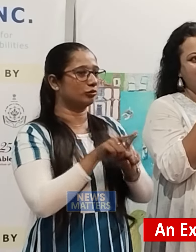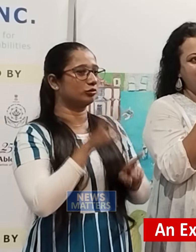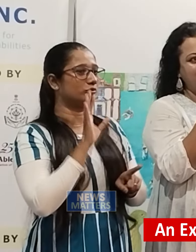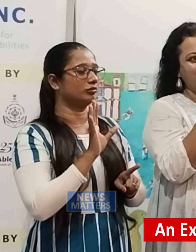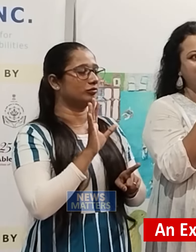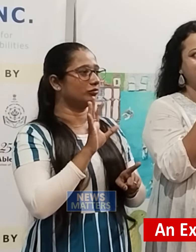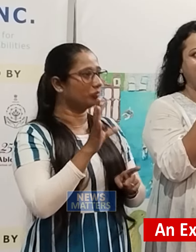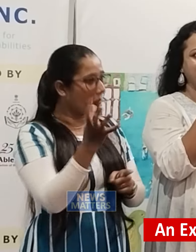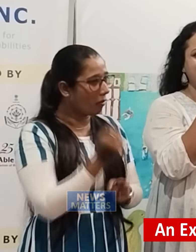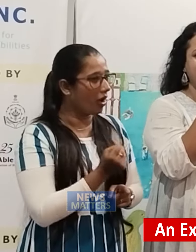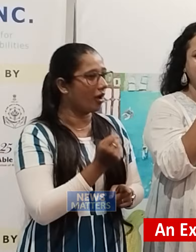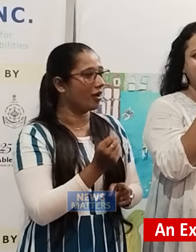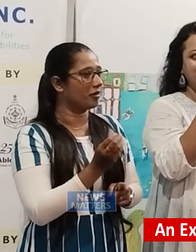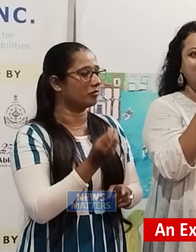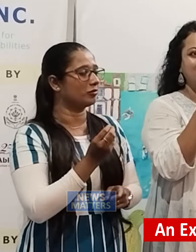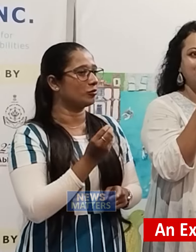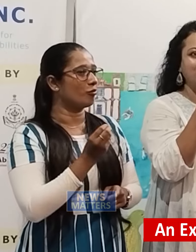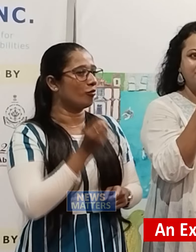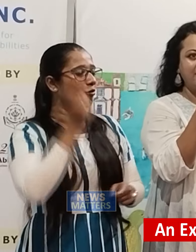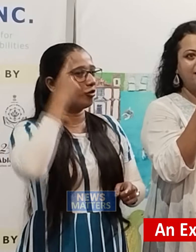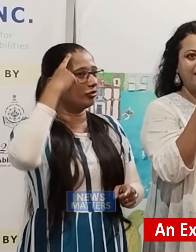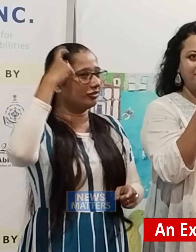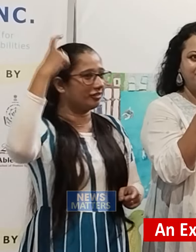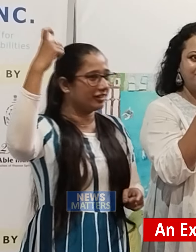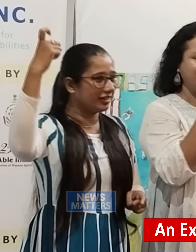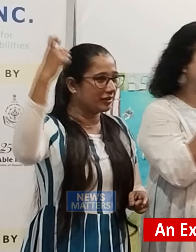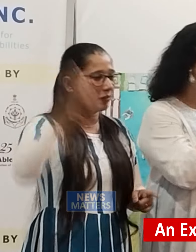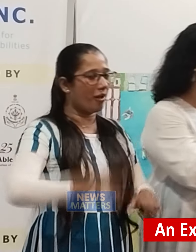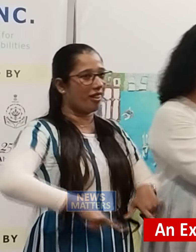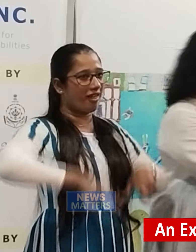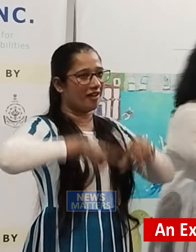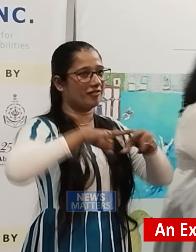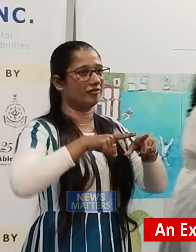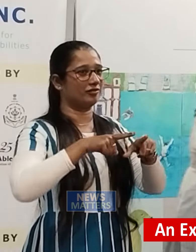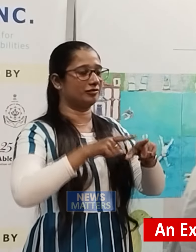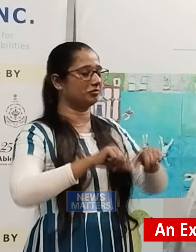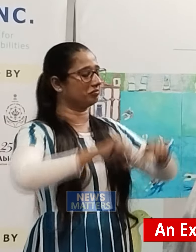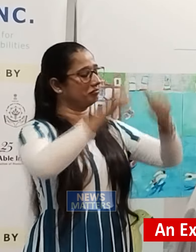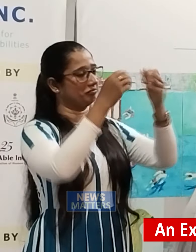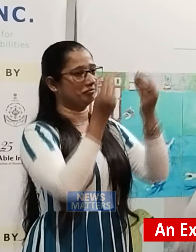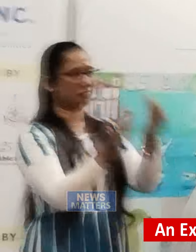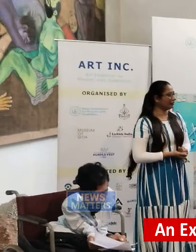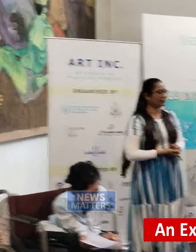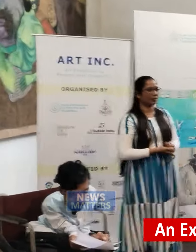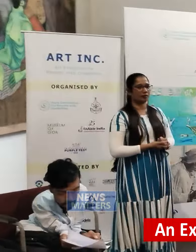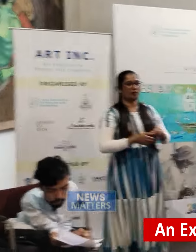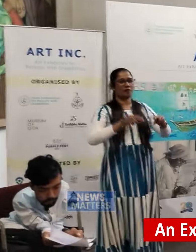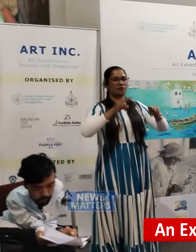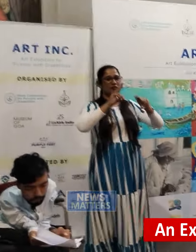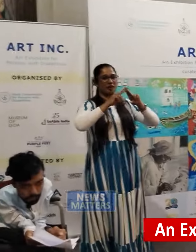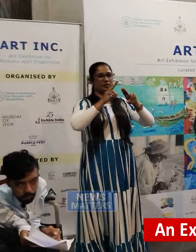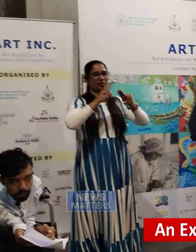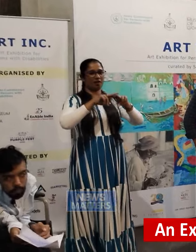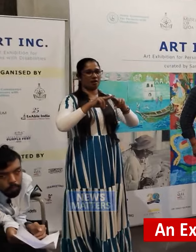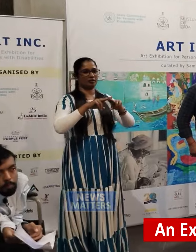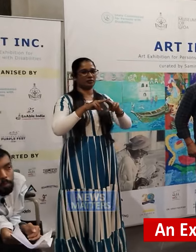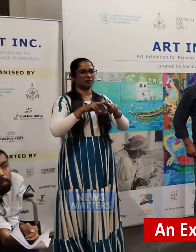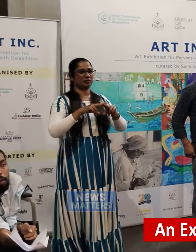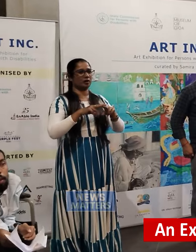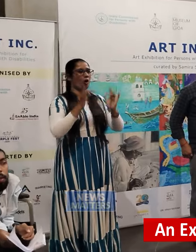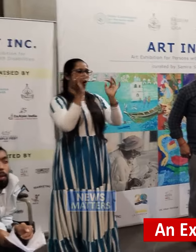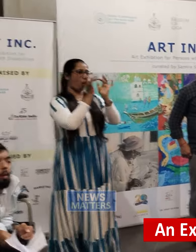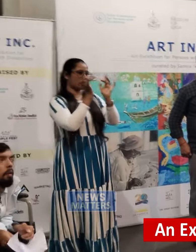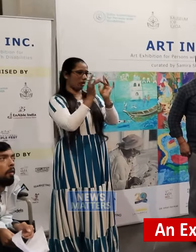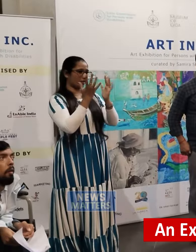you're going to buy. You're going to buy a dream. You're going to make a life. Thank you. Frederica is joining us